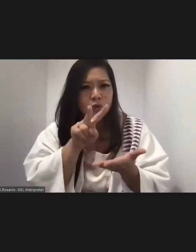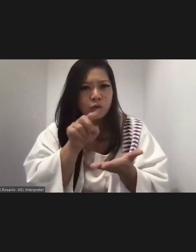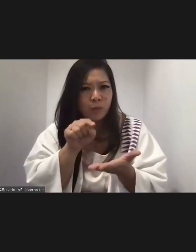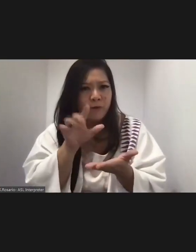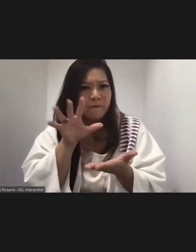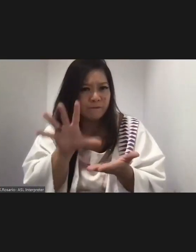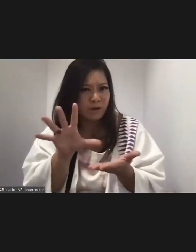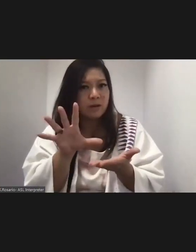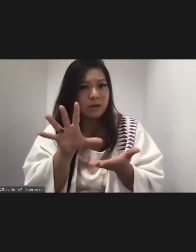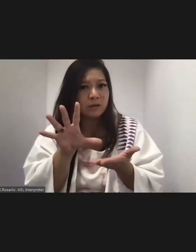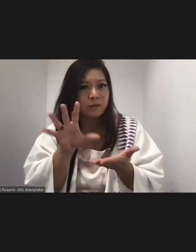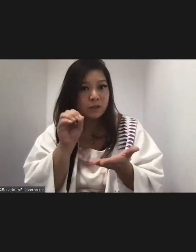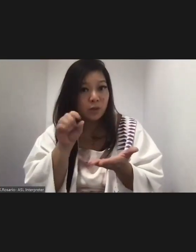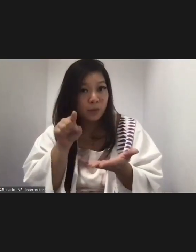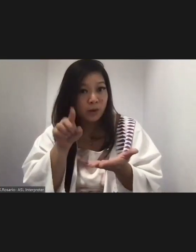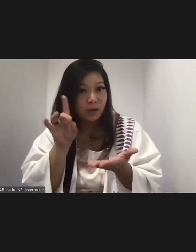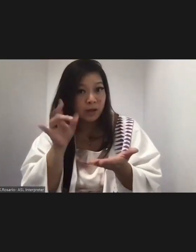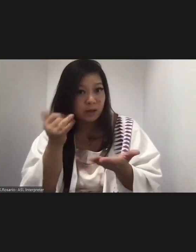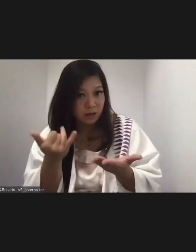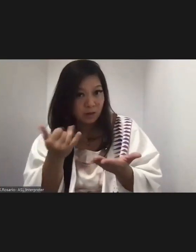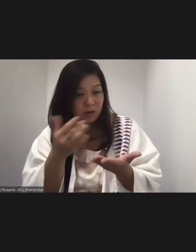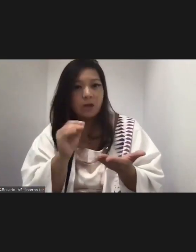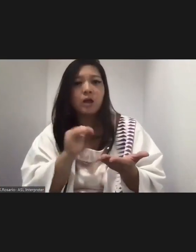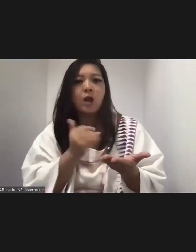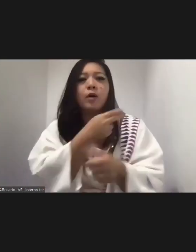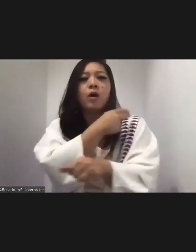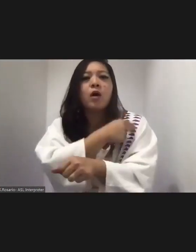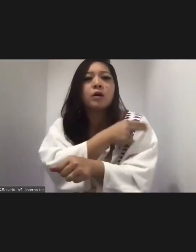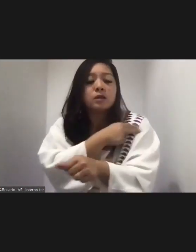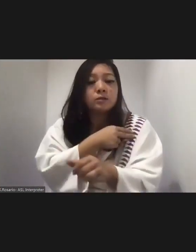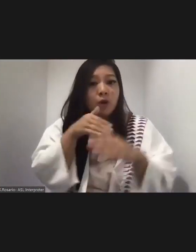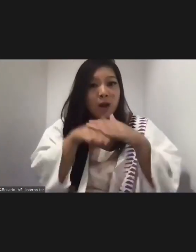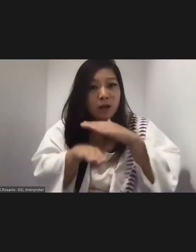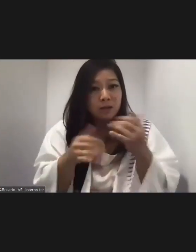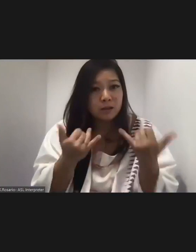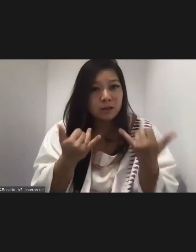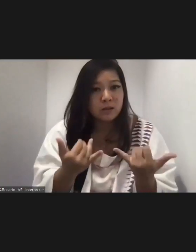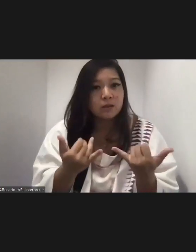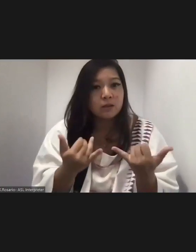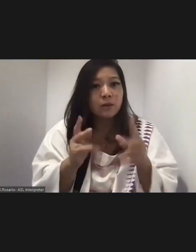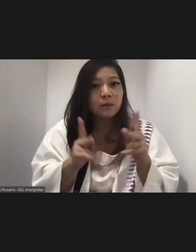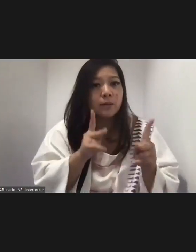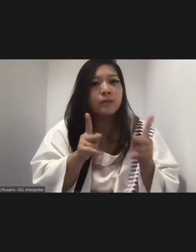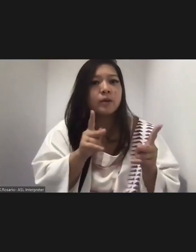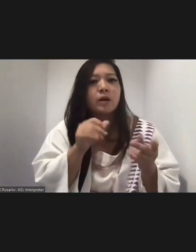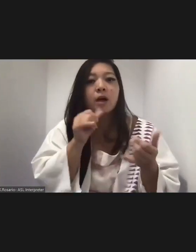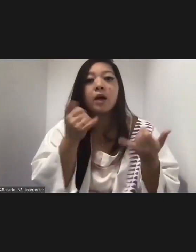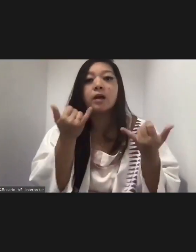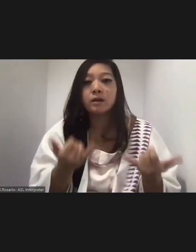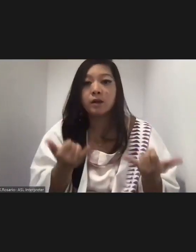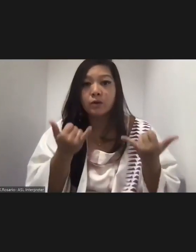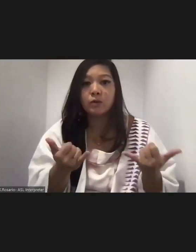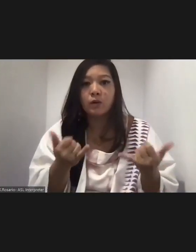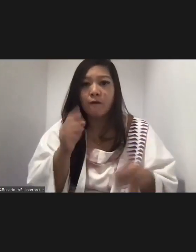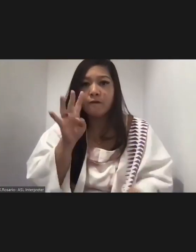2.5, and our hospital admissions are now